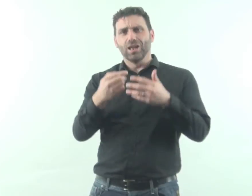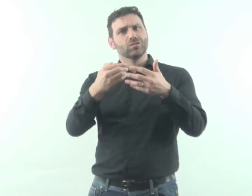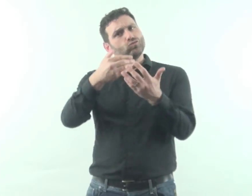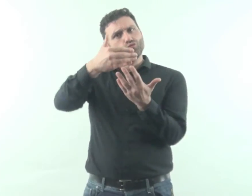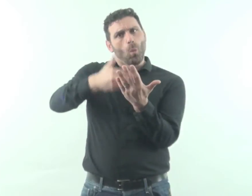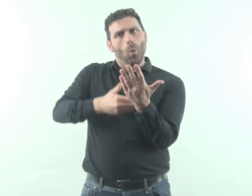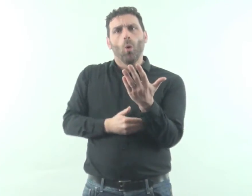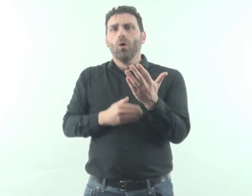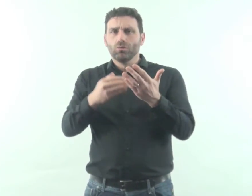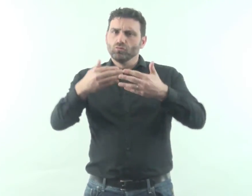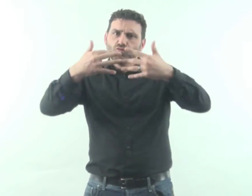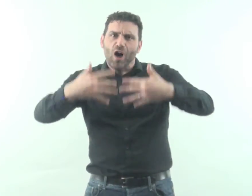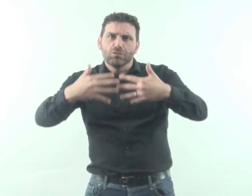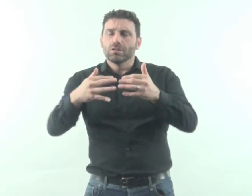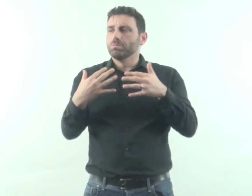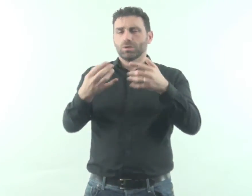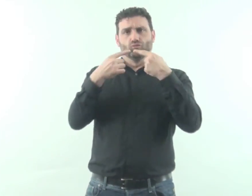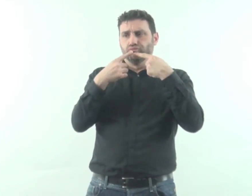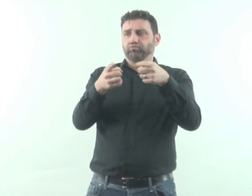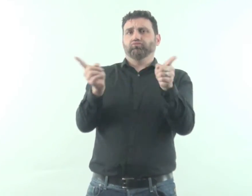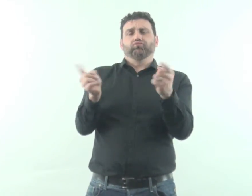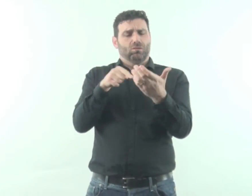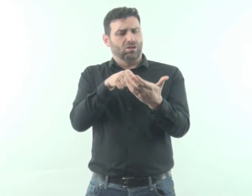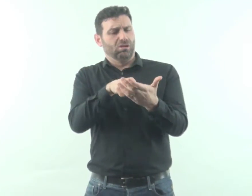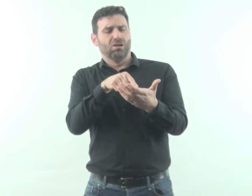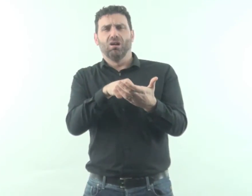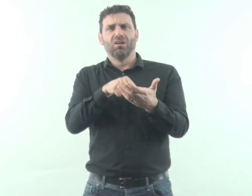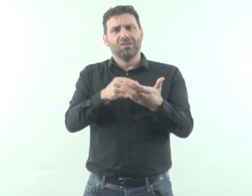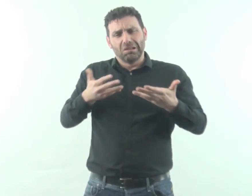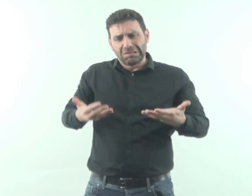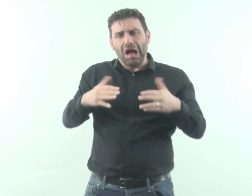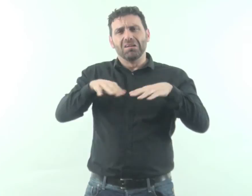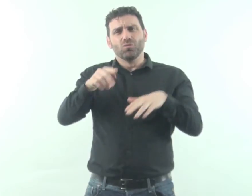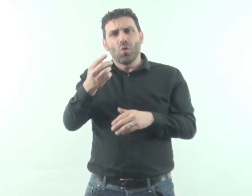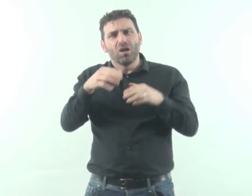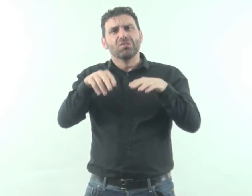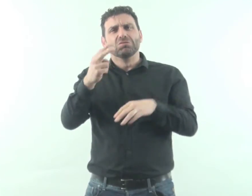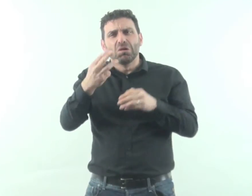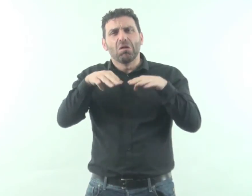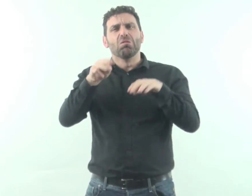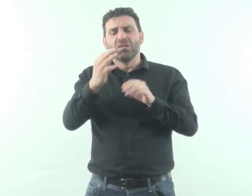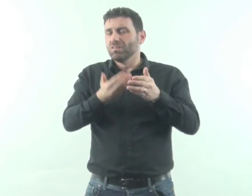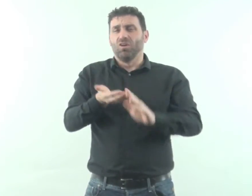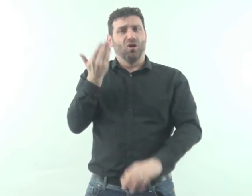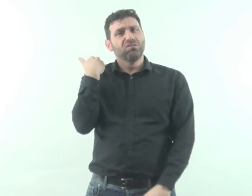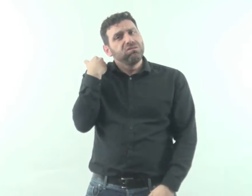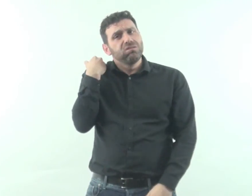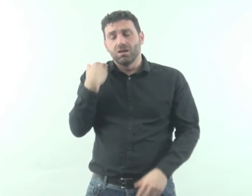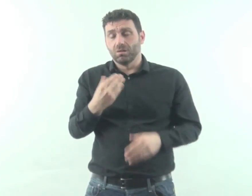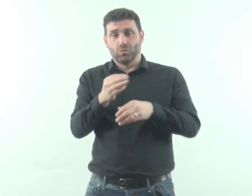Interestingly, yesterday, the reports and the results of the inquiry were announced. And level 1, level 2 and level 3